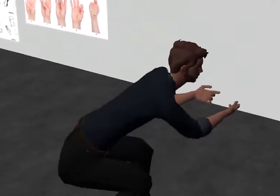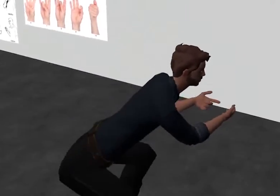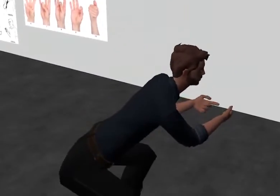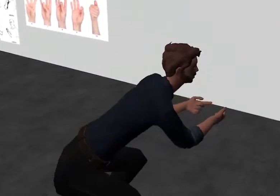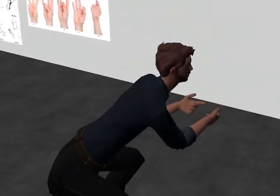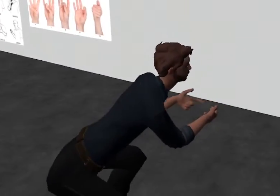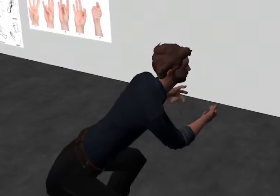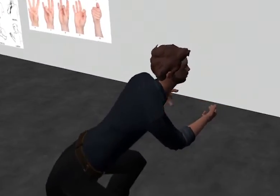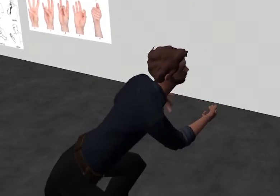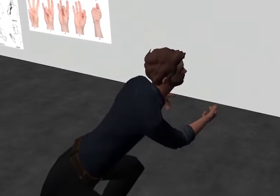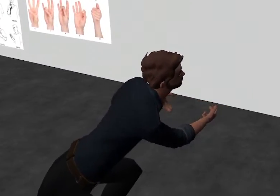get into VR signing as well.